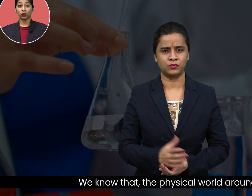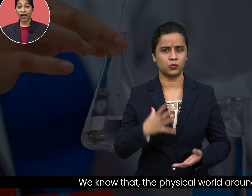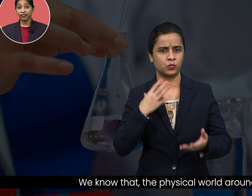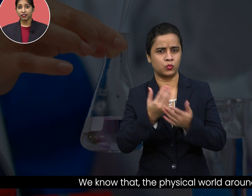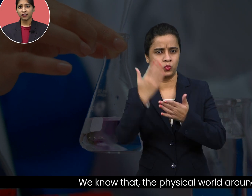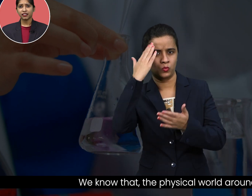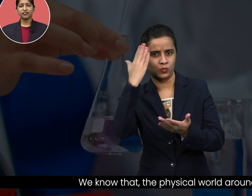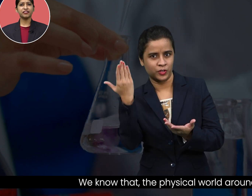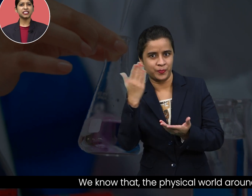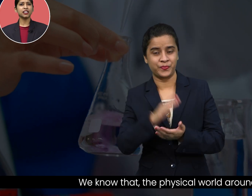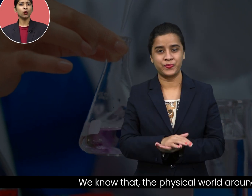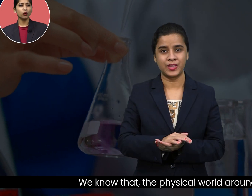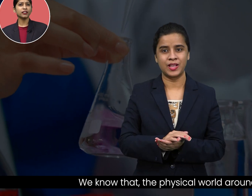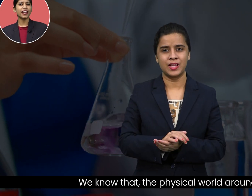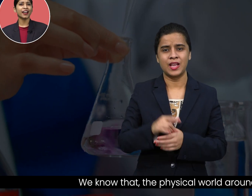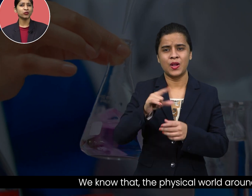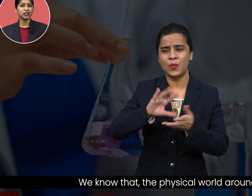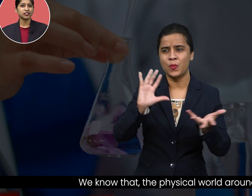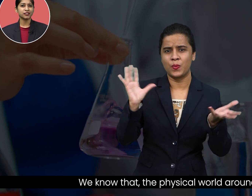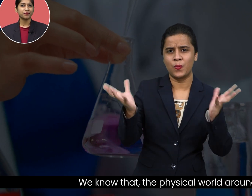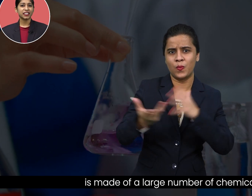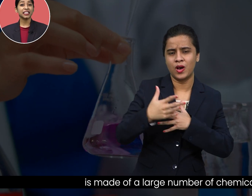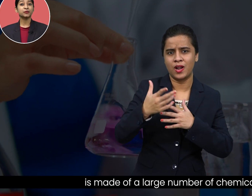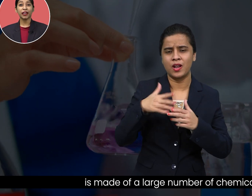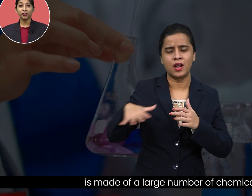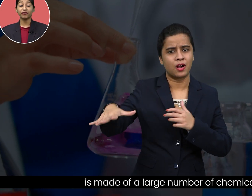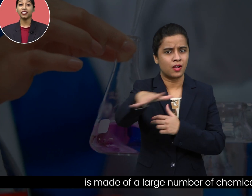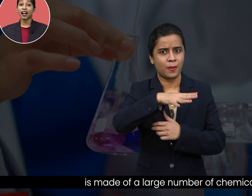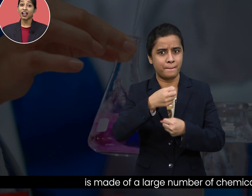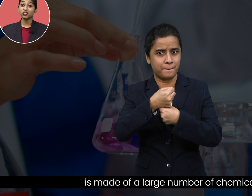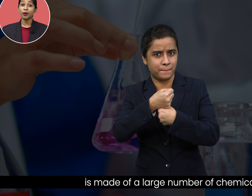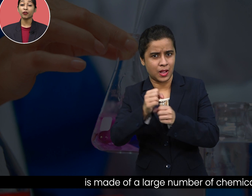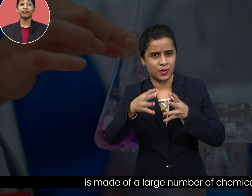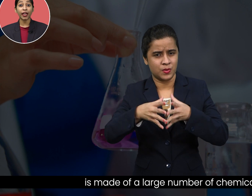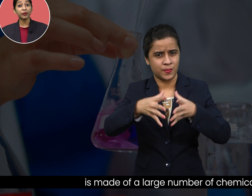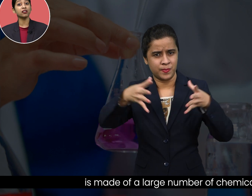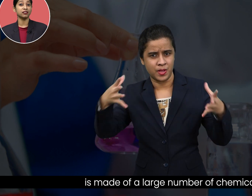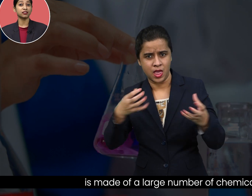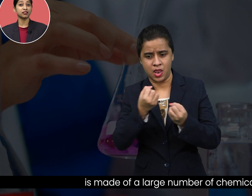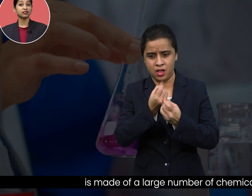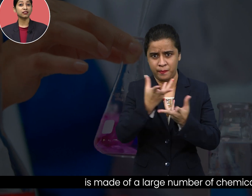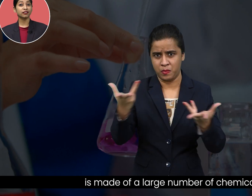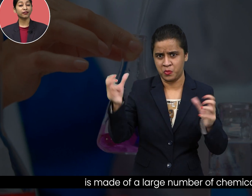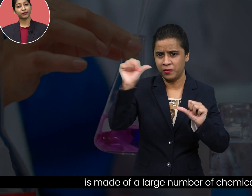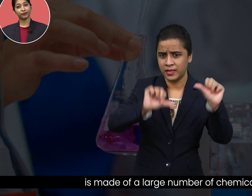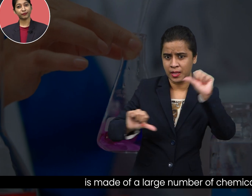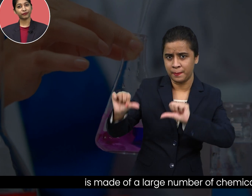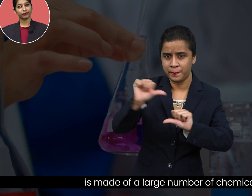We know that the physical world around us is made of a large number of chemicals.